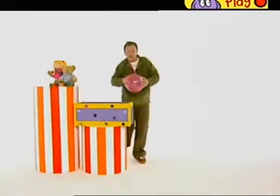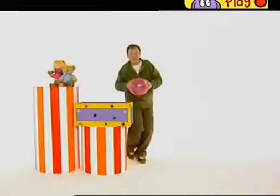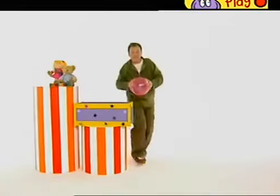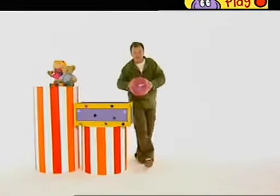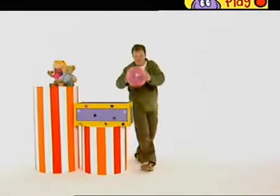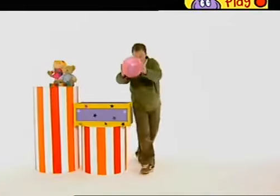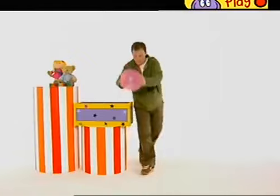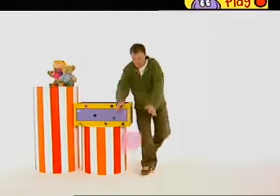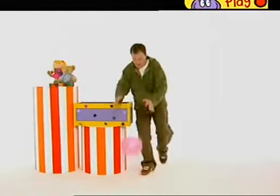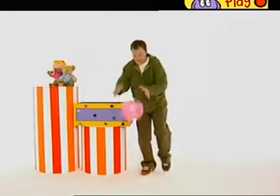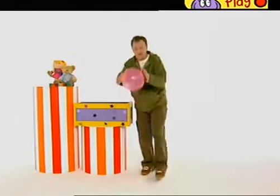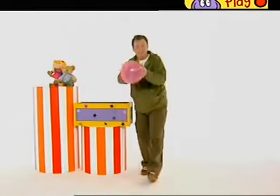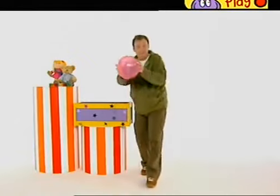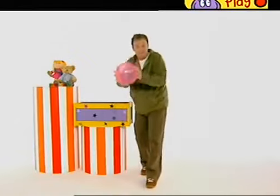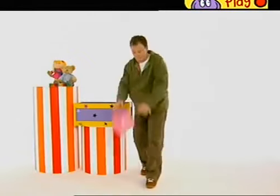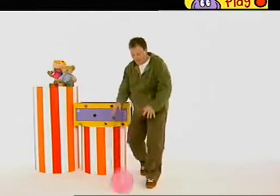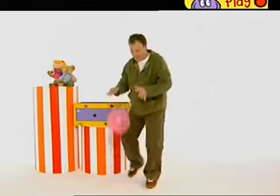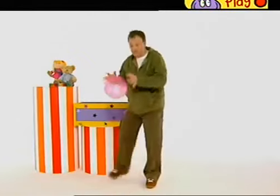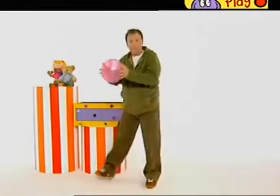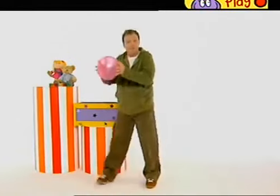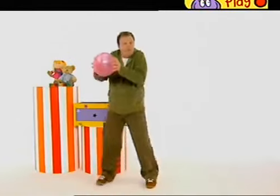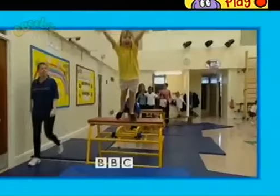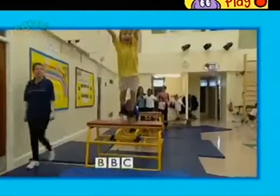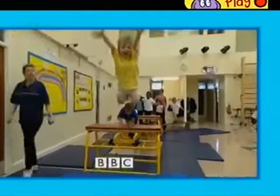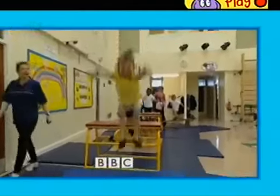This is the way we bounce the ball, bounce the ball.